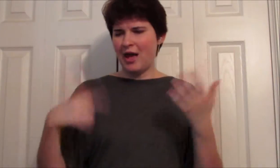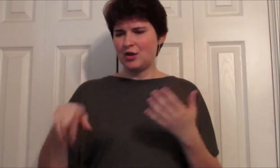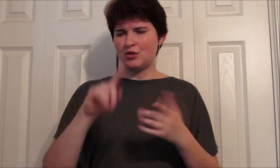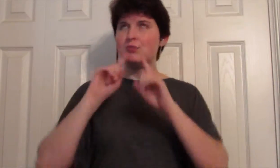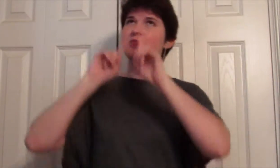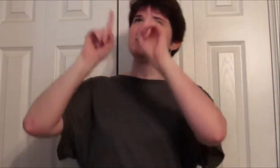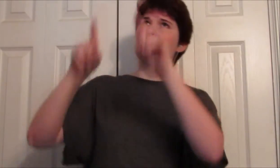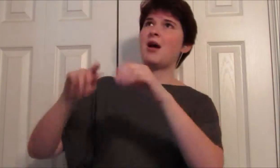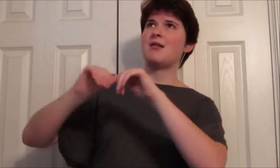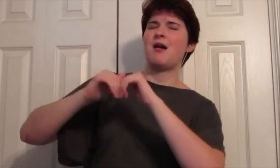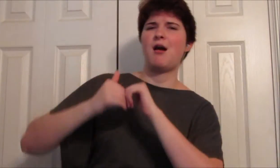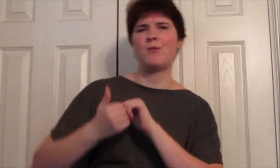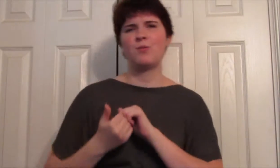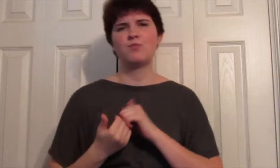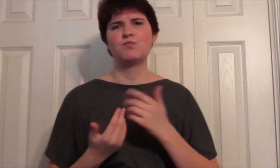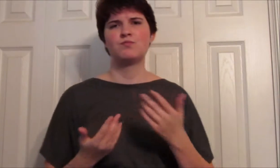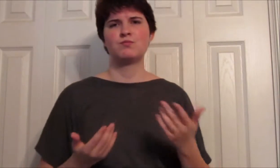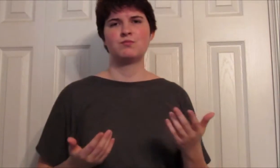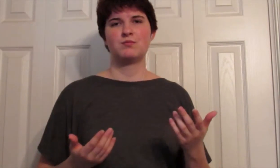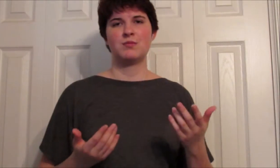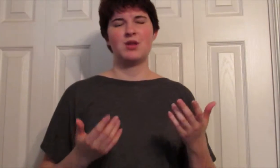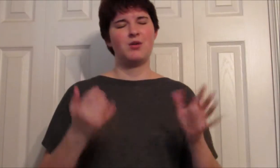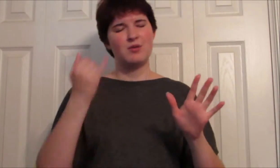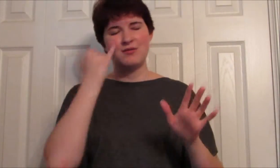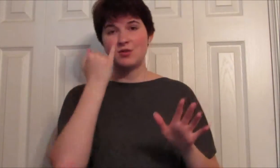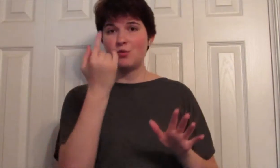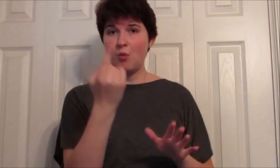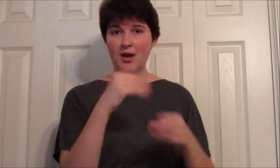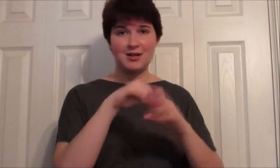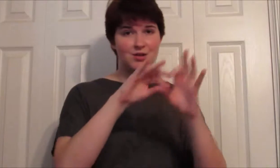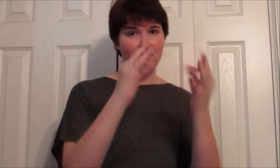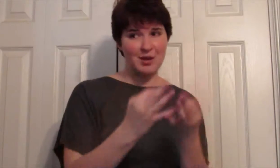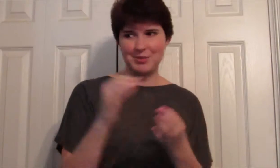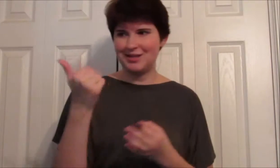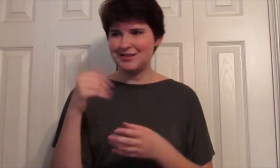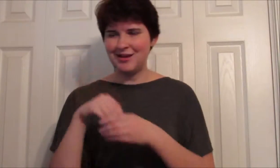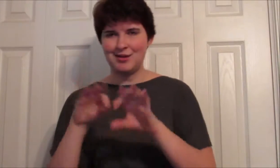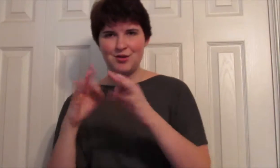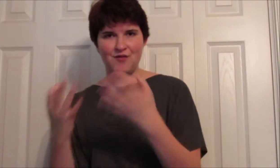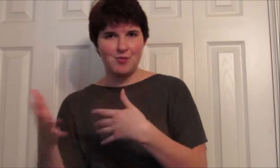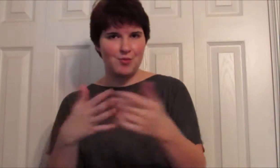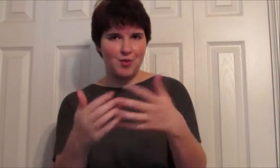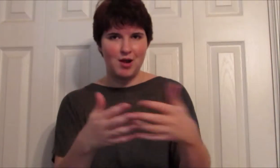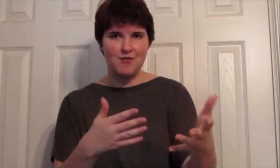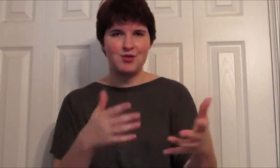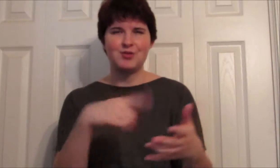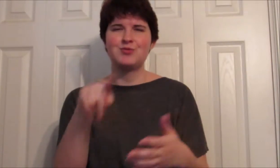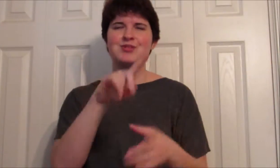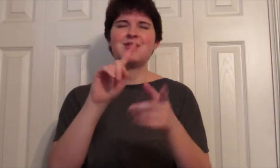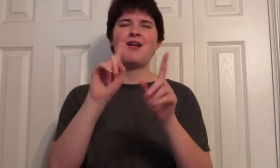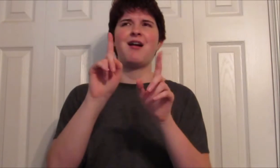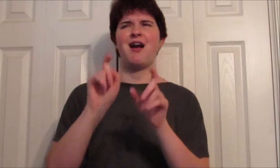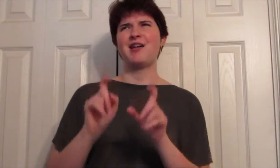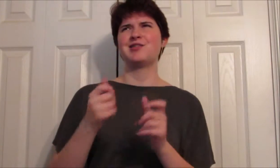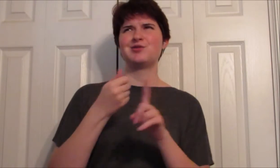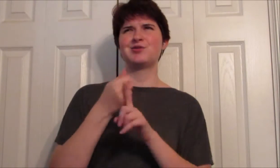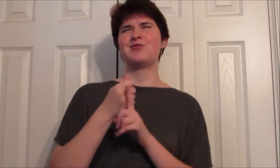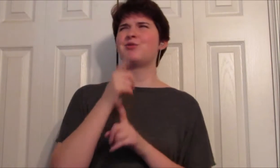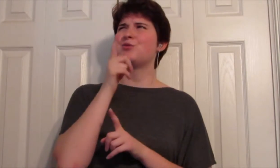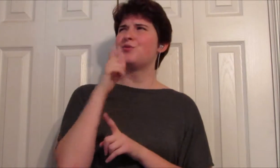how are you going to respond to that. You know, whether there's one of you or 10 of you, you just ask, who are we going to